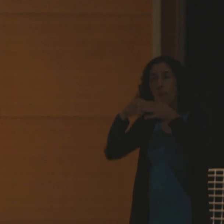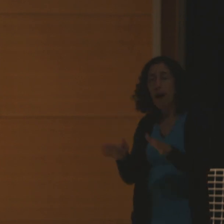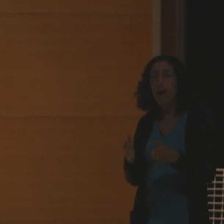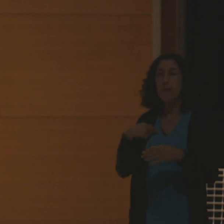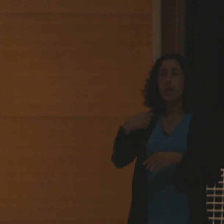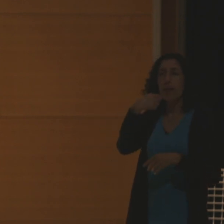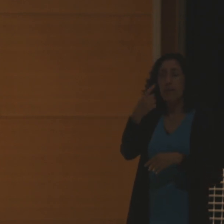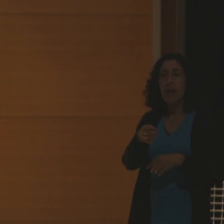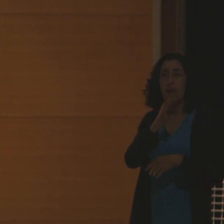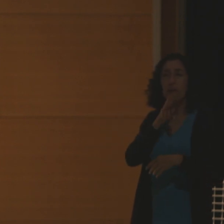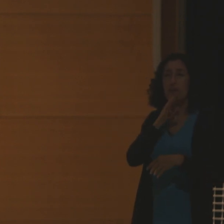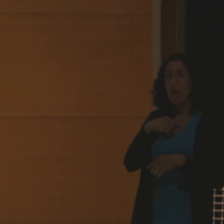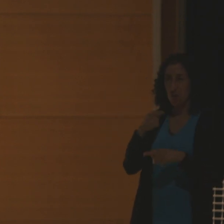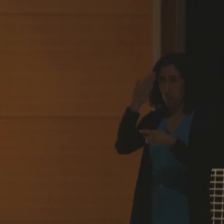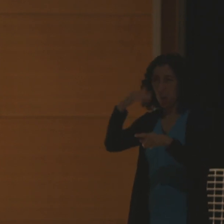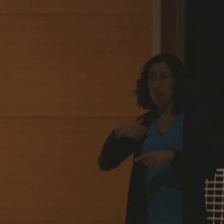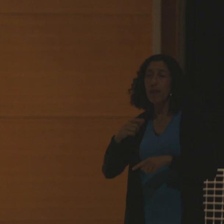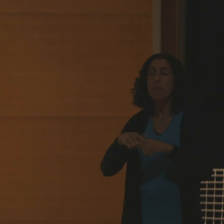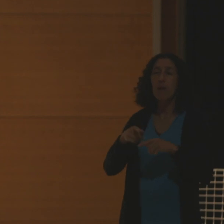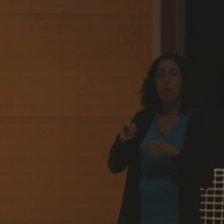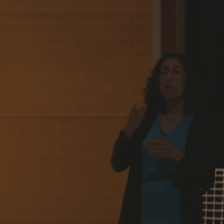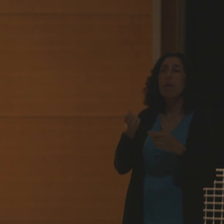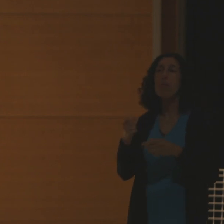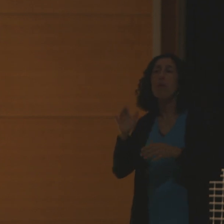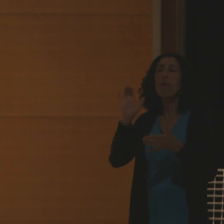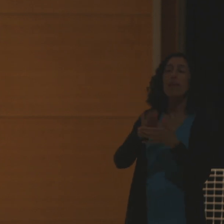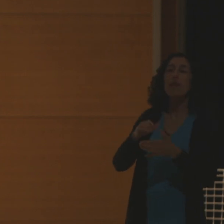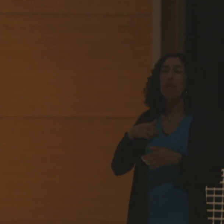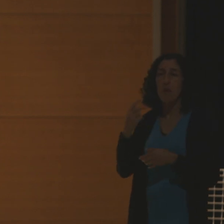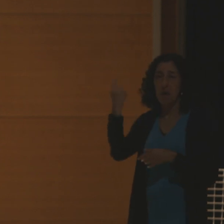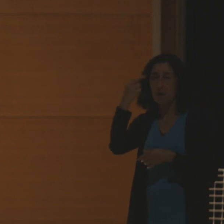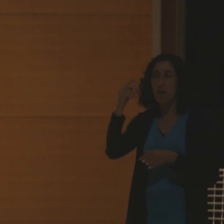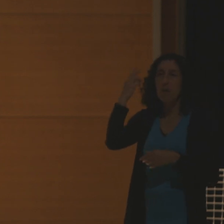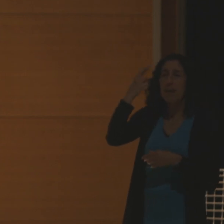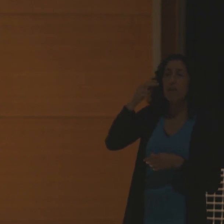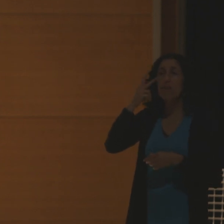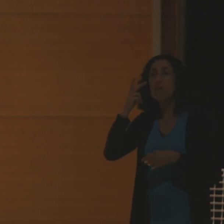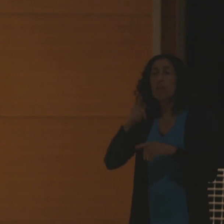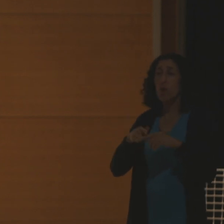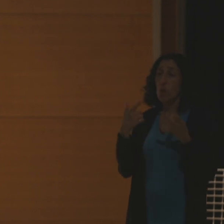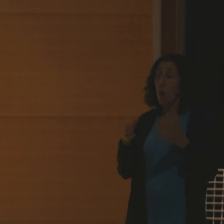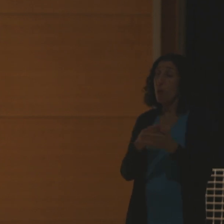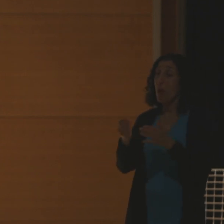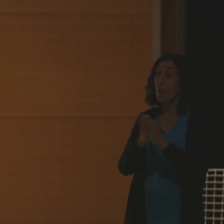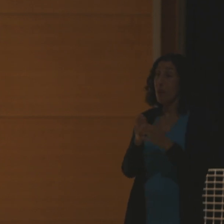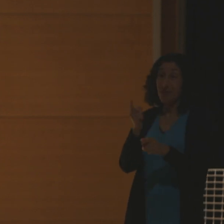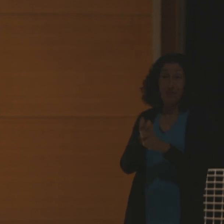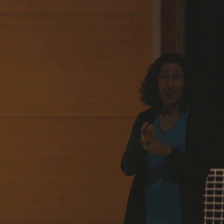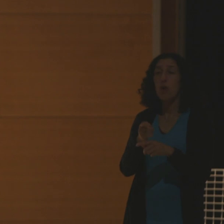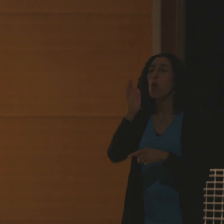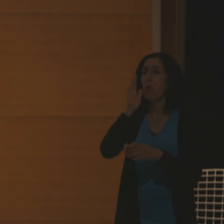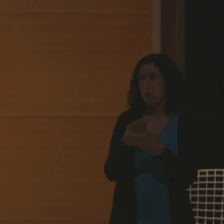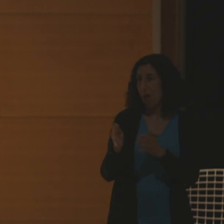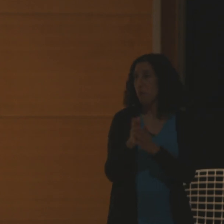we're strangers right now. You're likely asking yourself why you should trust me. The good thing is that you already bought this book, or you're going to after this,